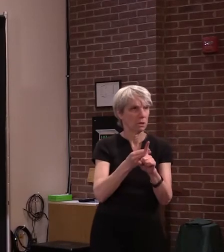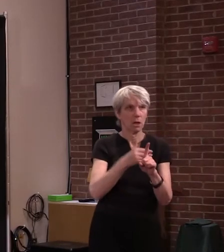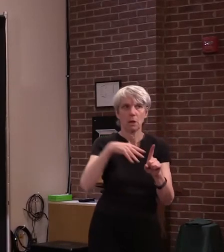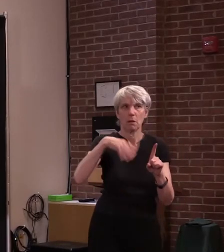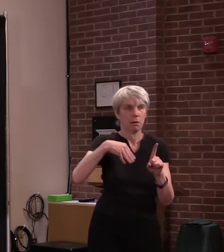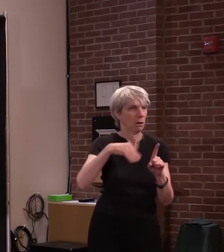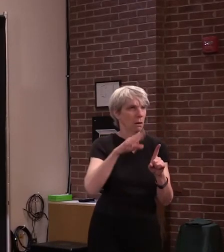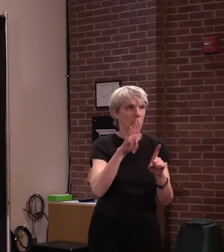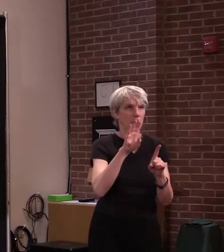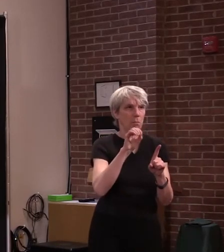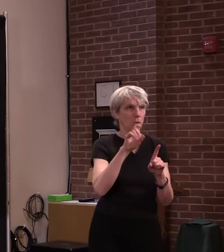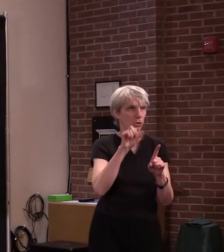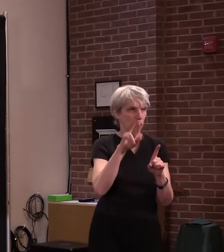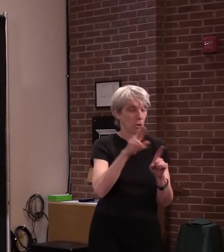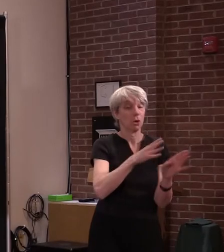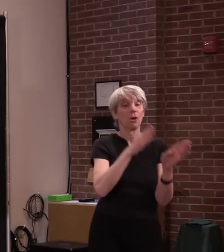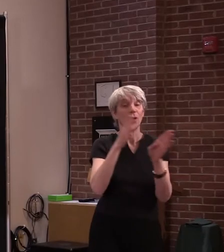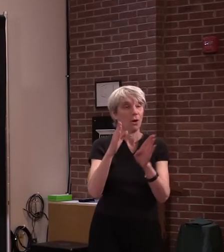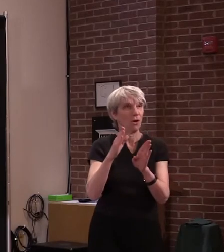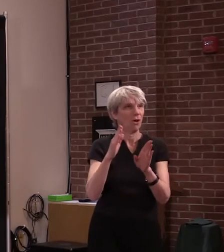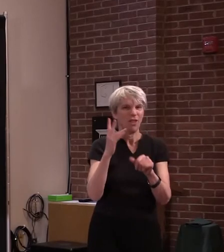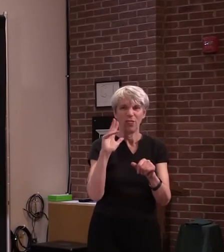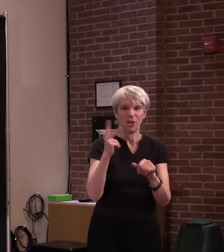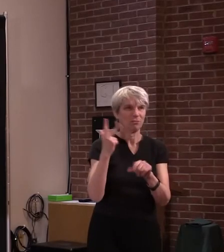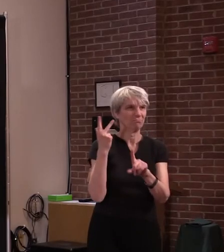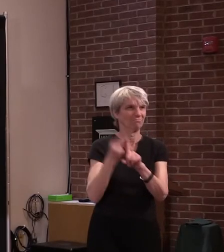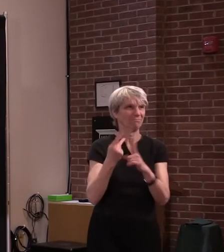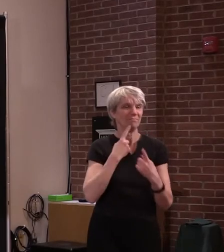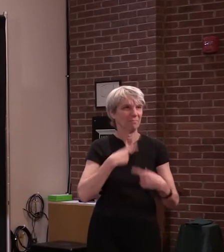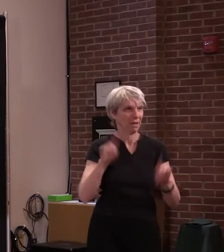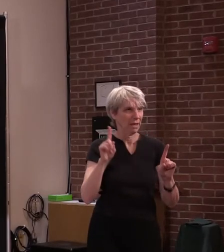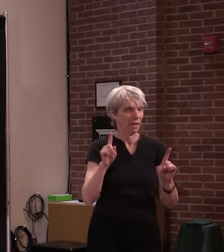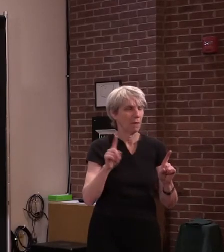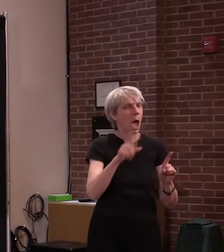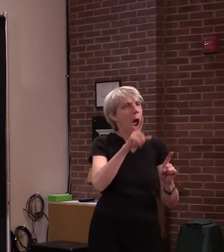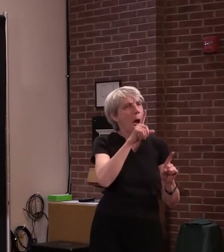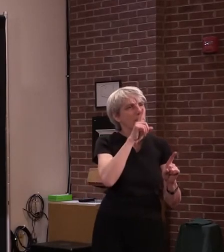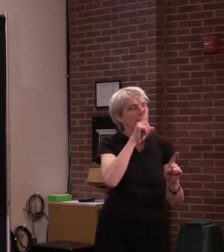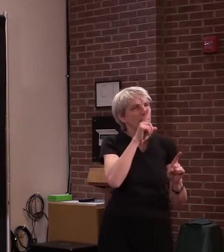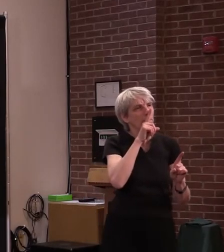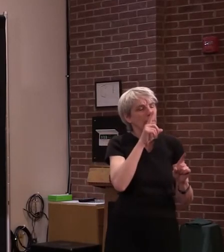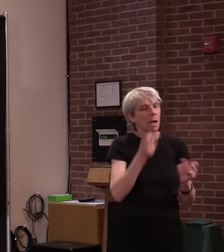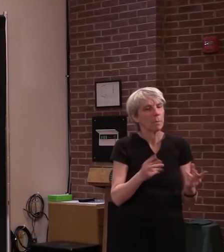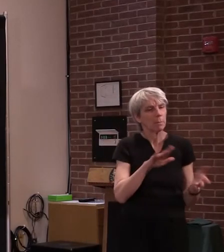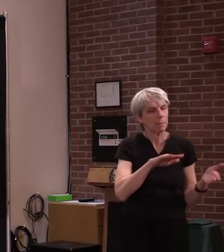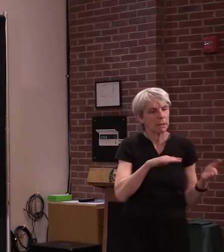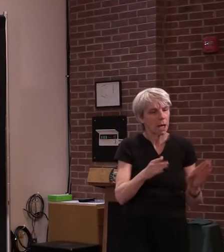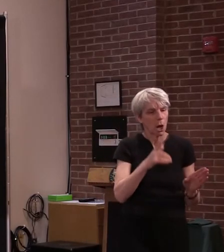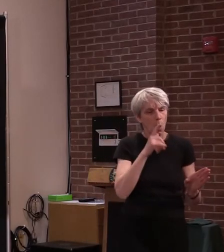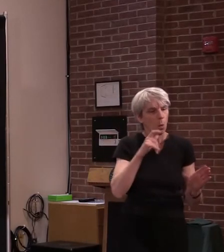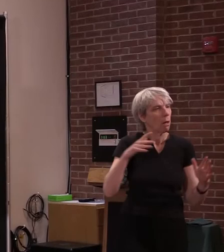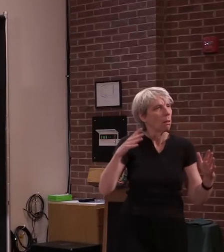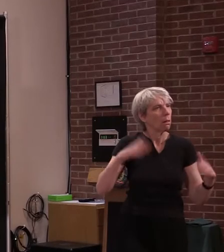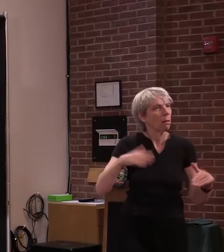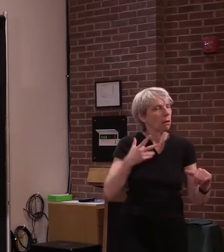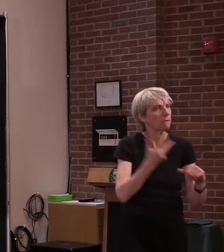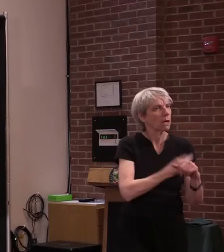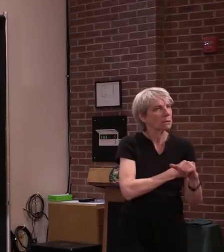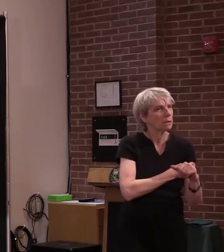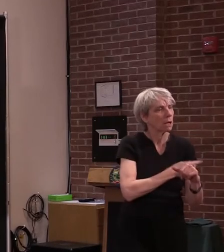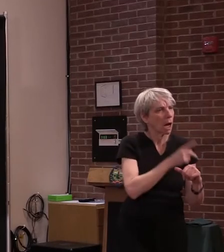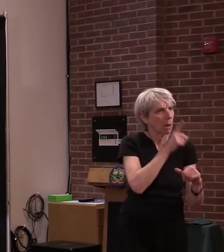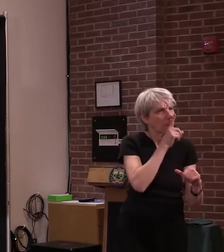boosted, fully vaccinated and boosted. But there's no listing of deaths of unvaccinated Vermonters.